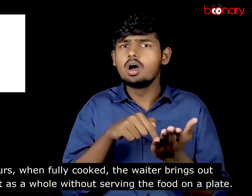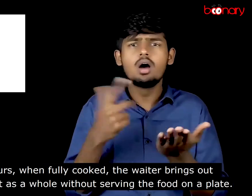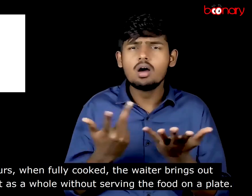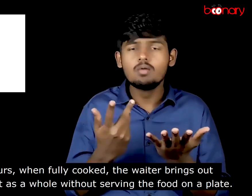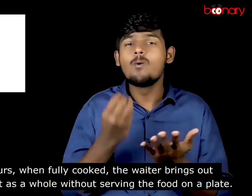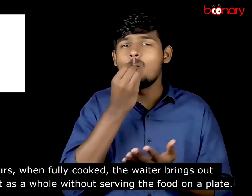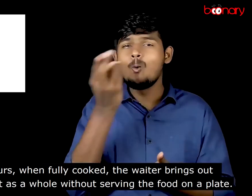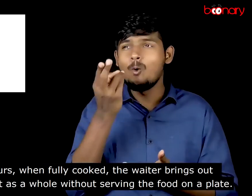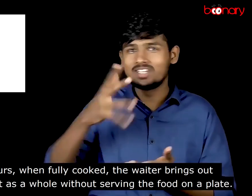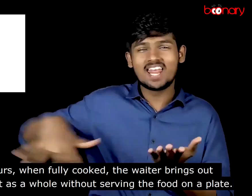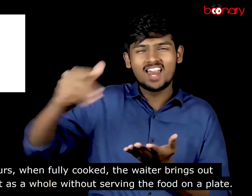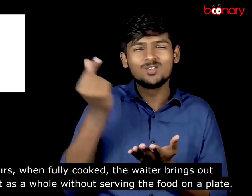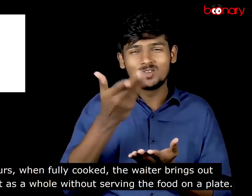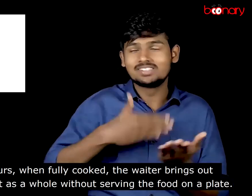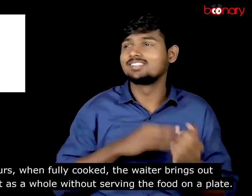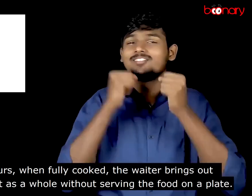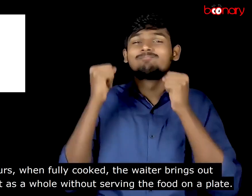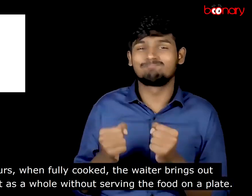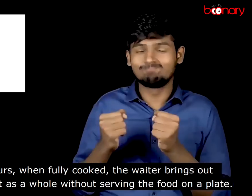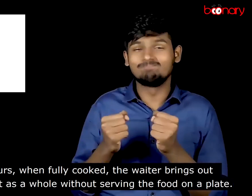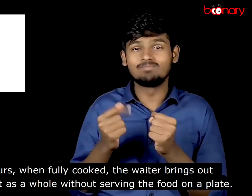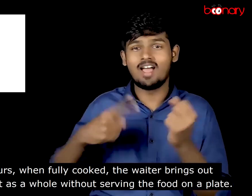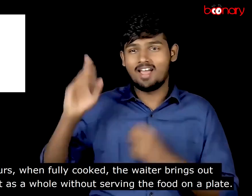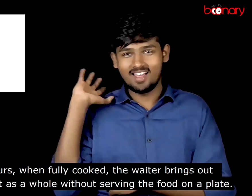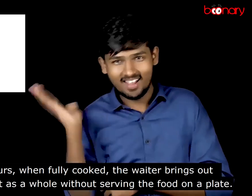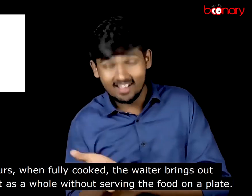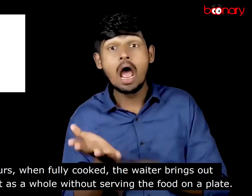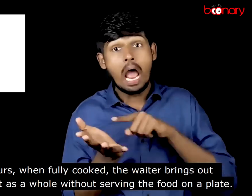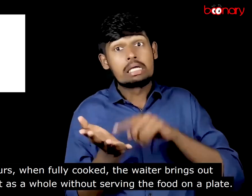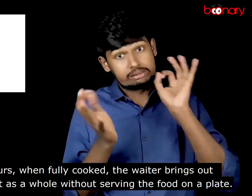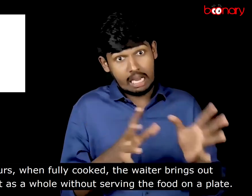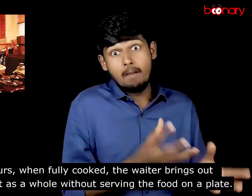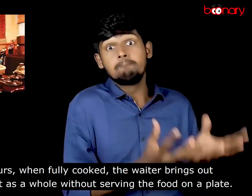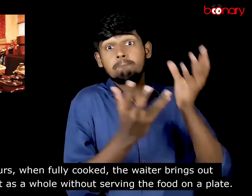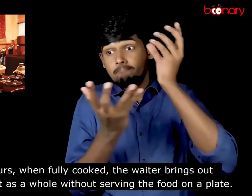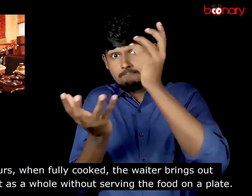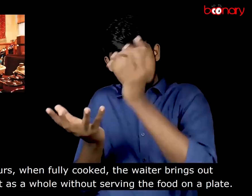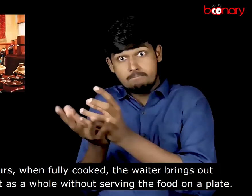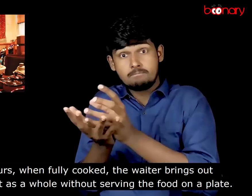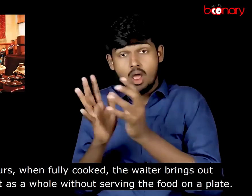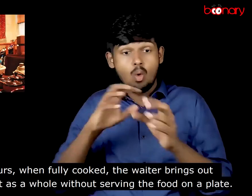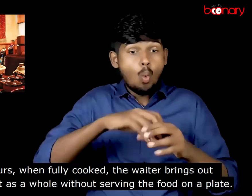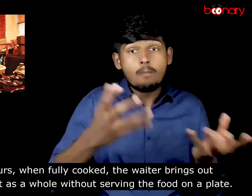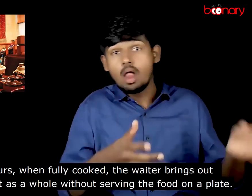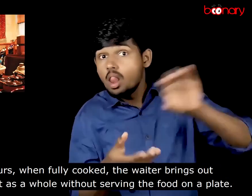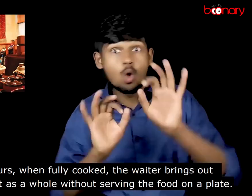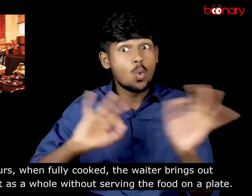brings out the clay pot as a whole without serving the food on a plate.